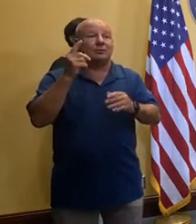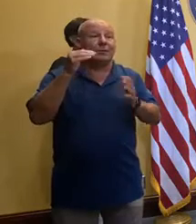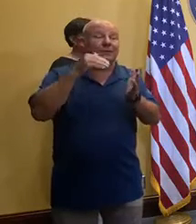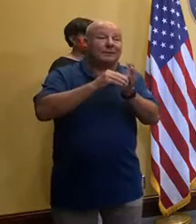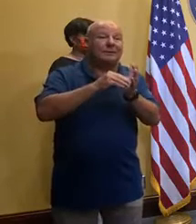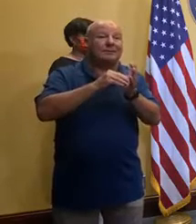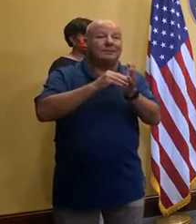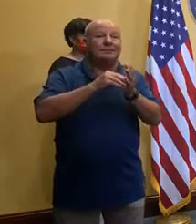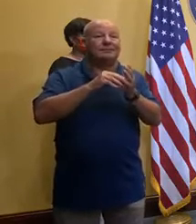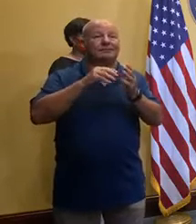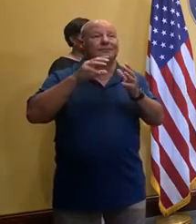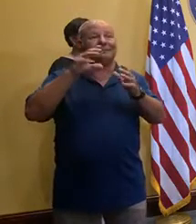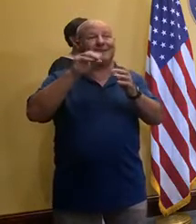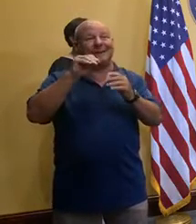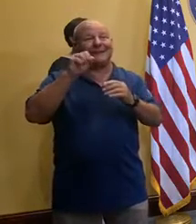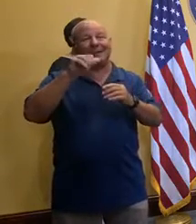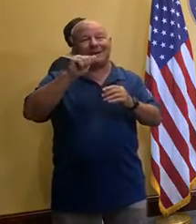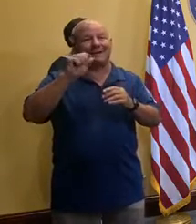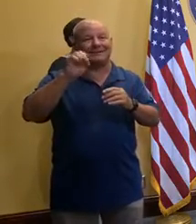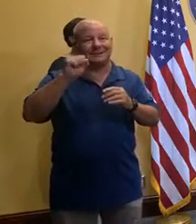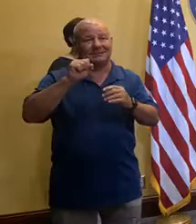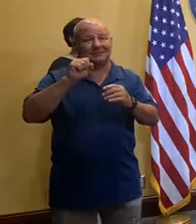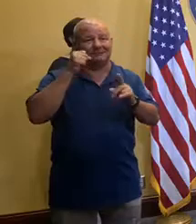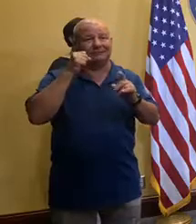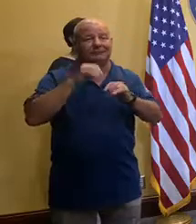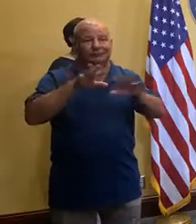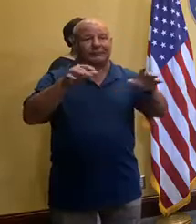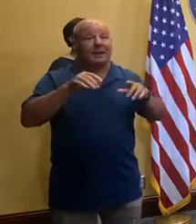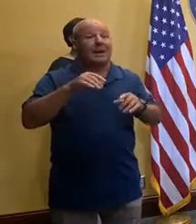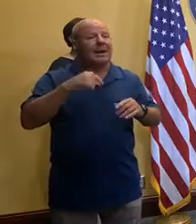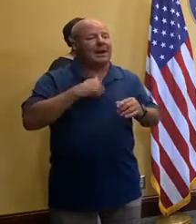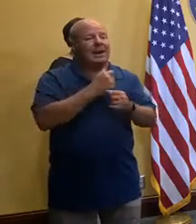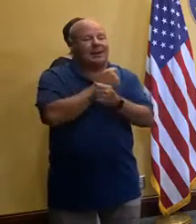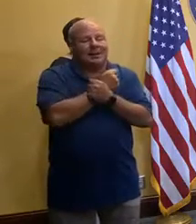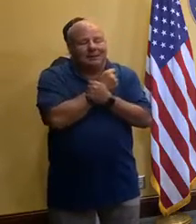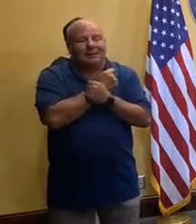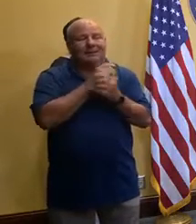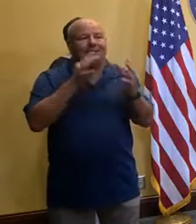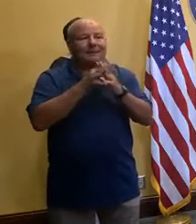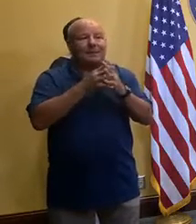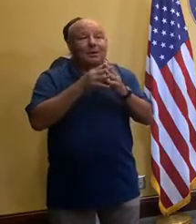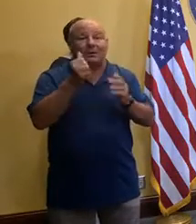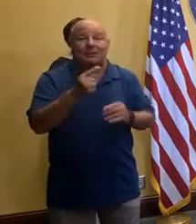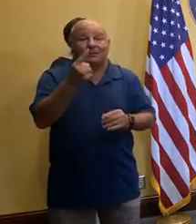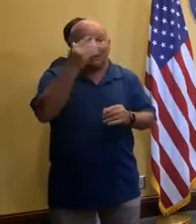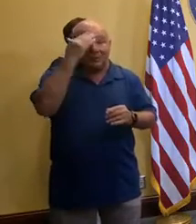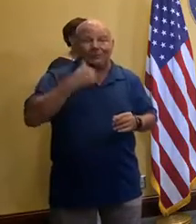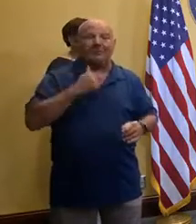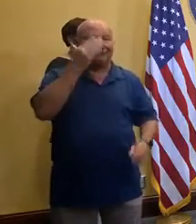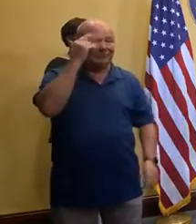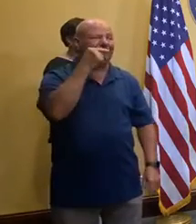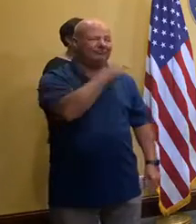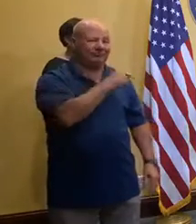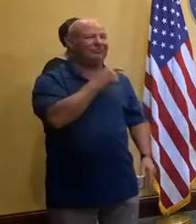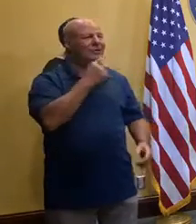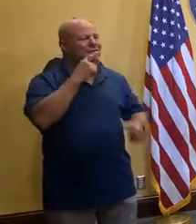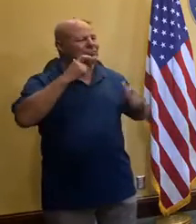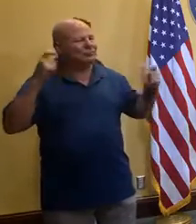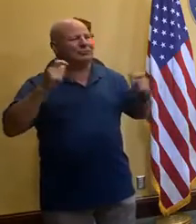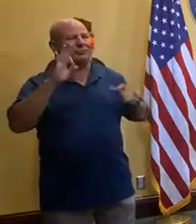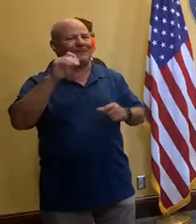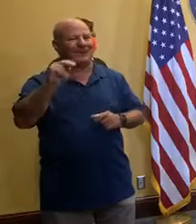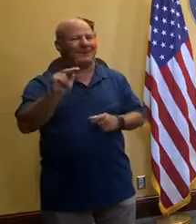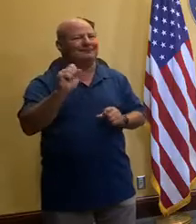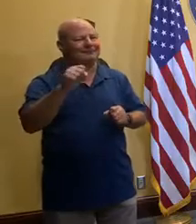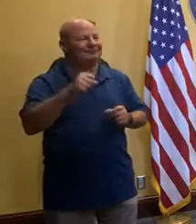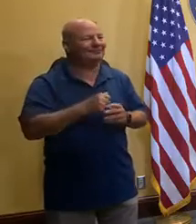death. I love football. Anybody that knows me knows that I am a huge NFL and college football fan. But